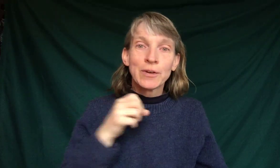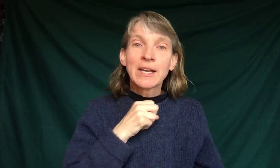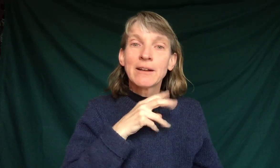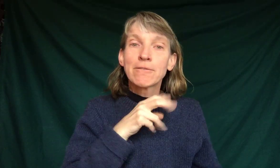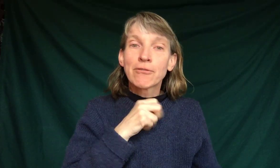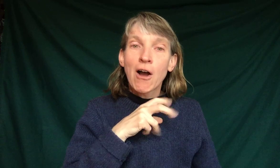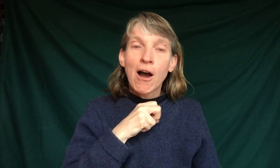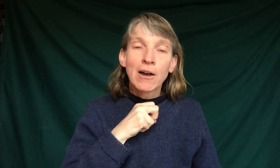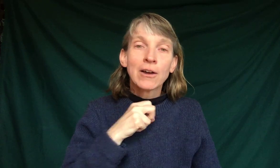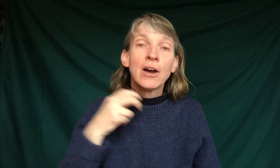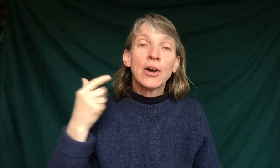Green frog,